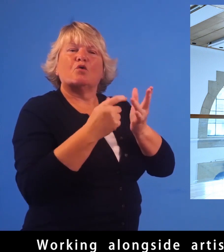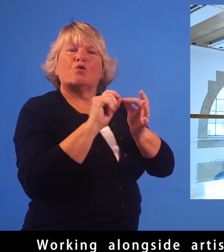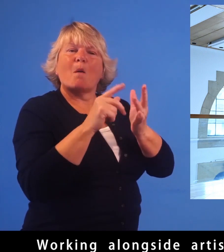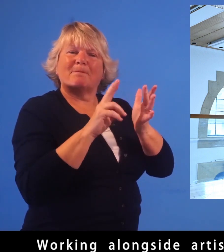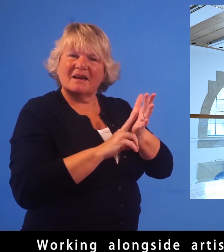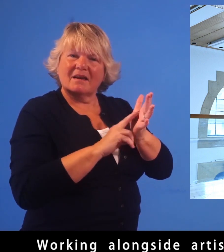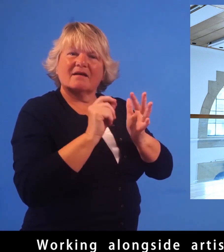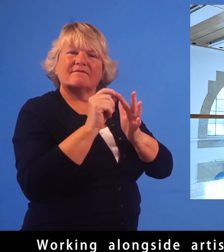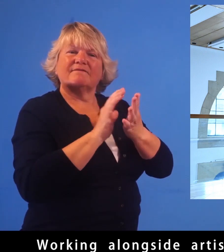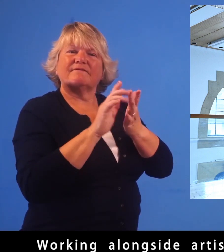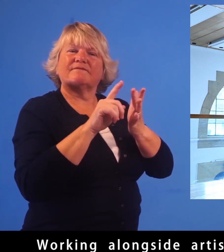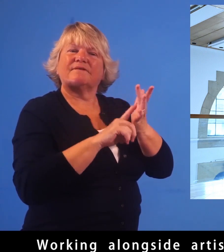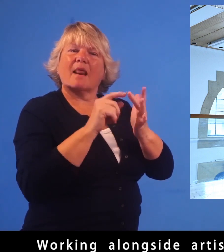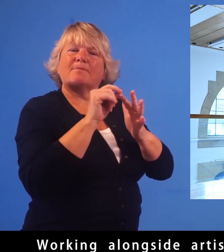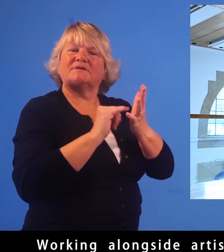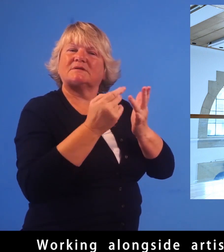Robin Phillipson,